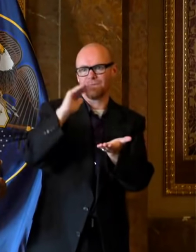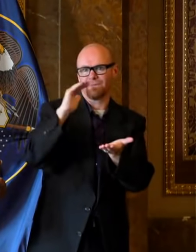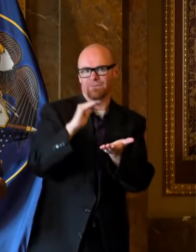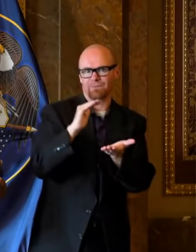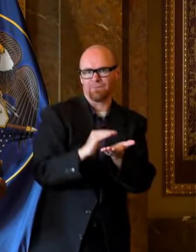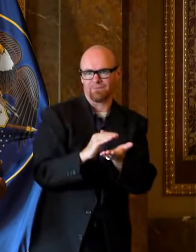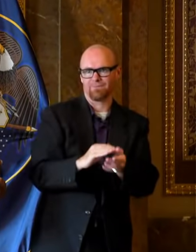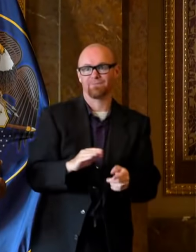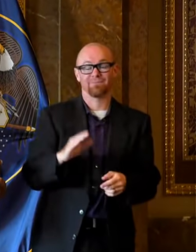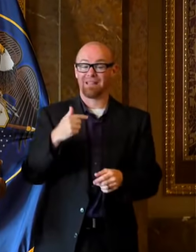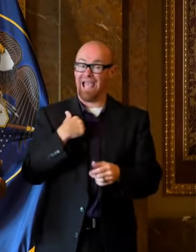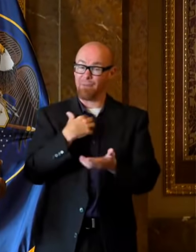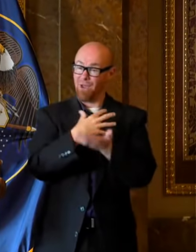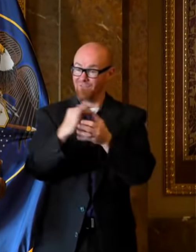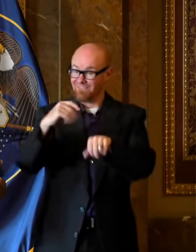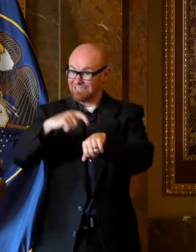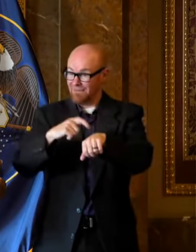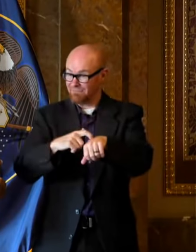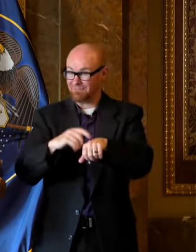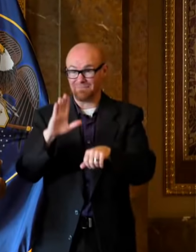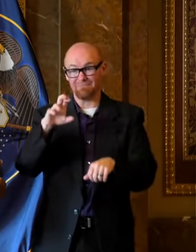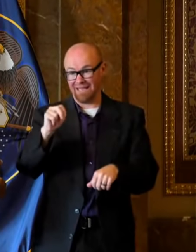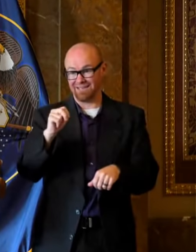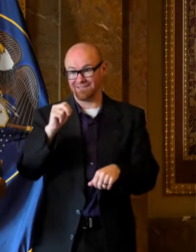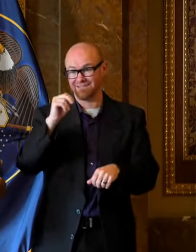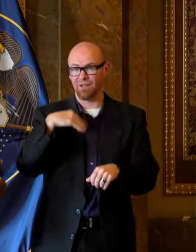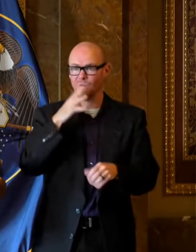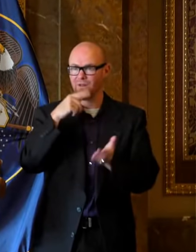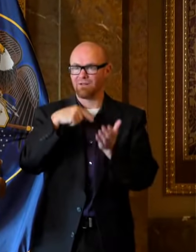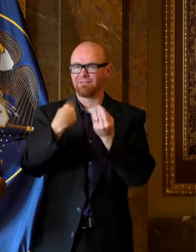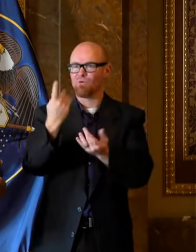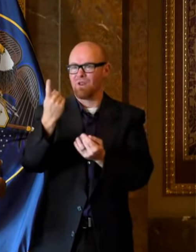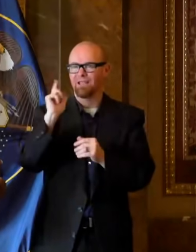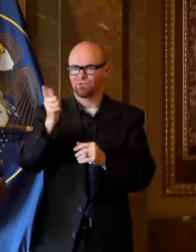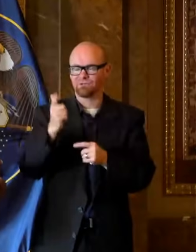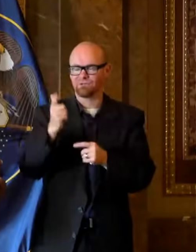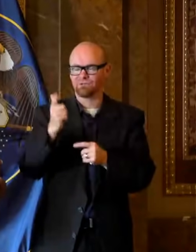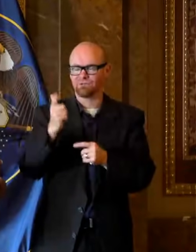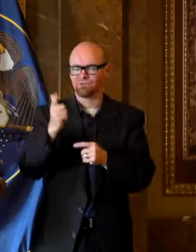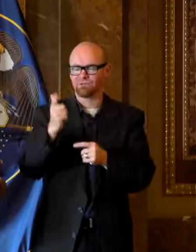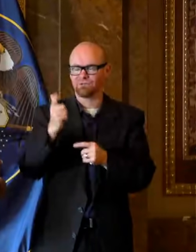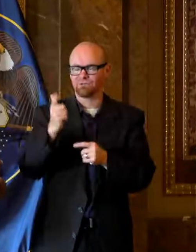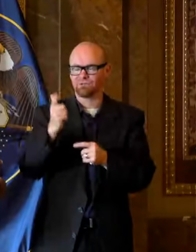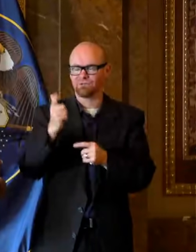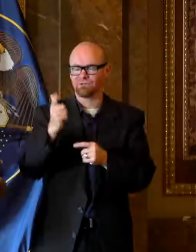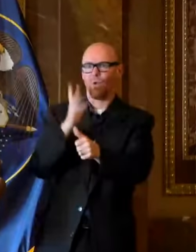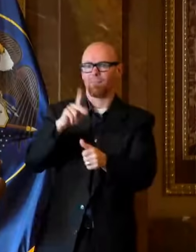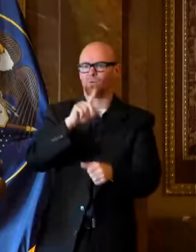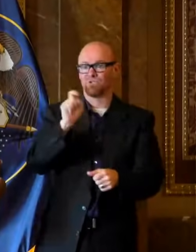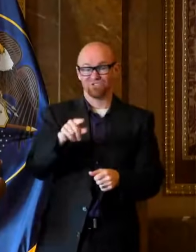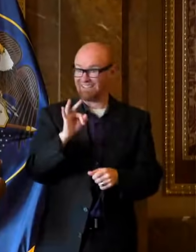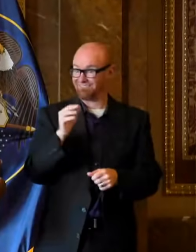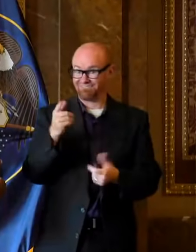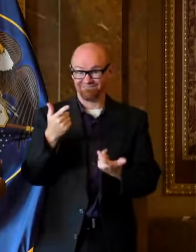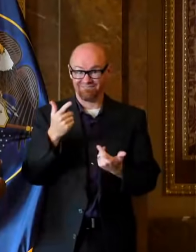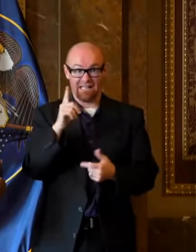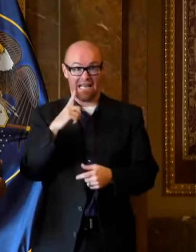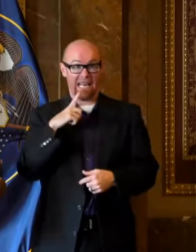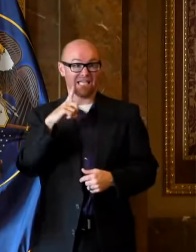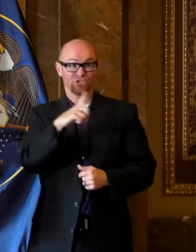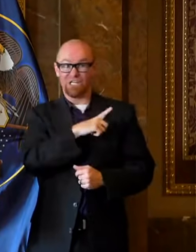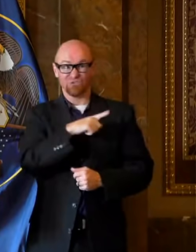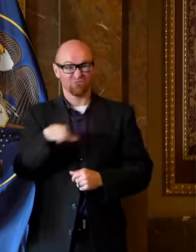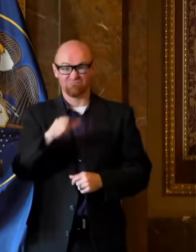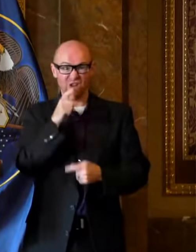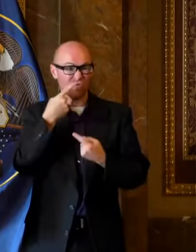follow-up question, and I'm out of time, but I owe you that one. At this point, if you don't get anywhere with the legislature and